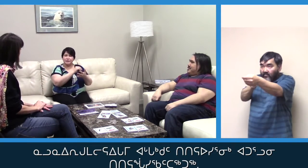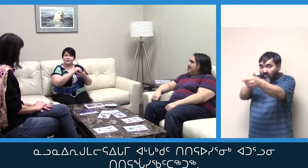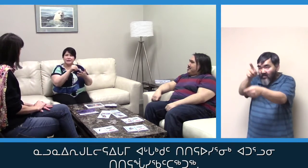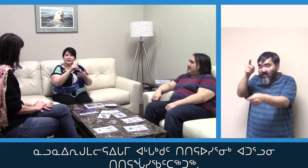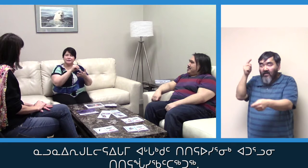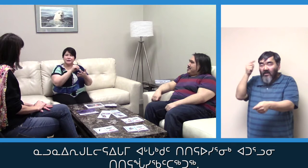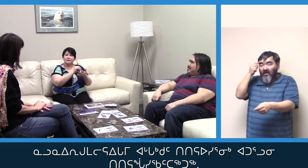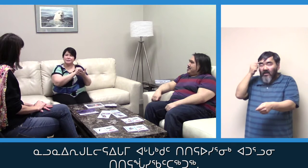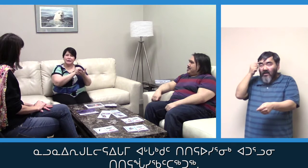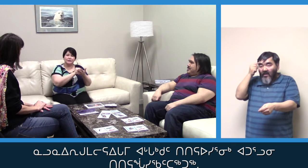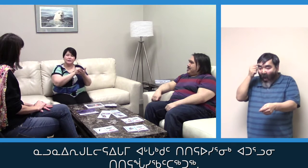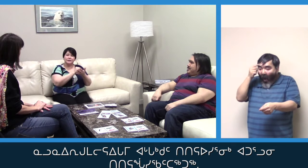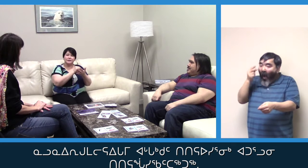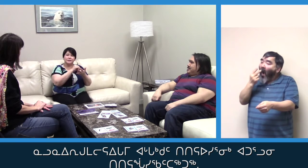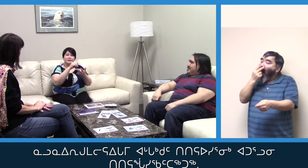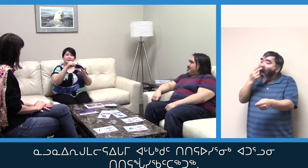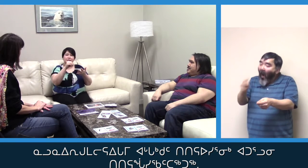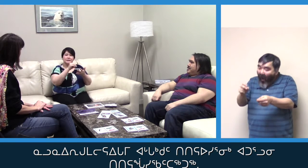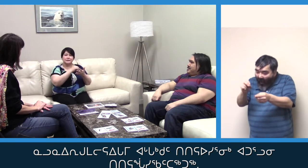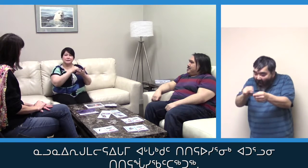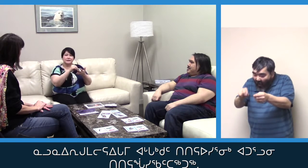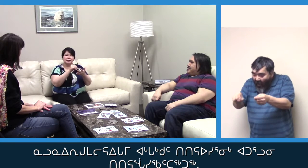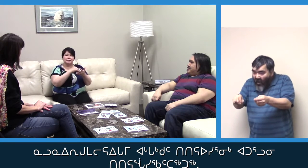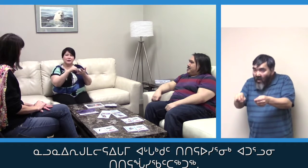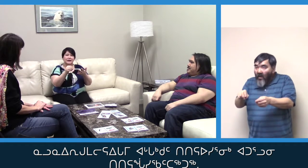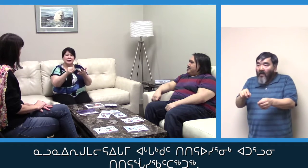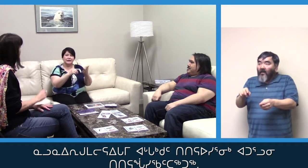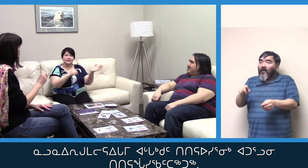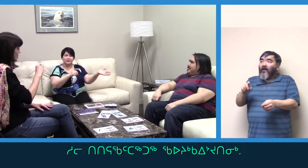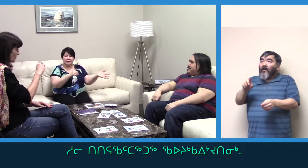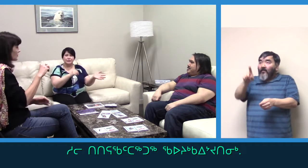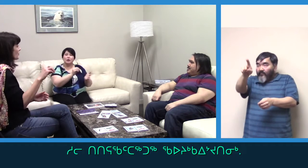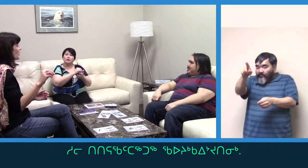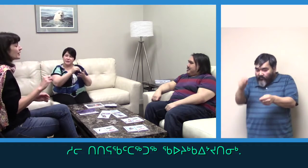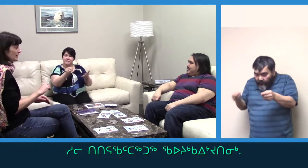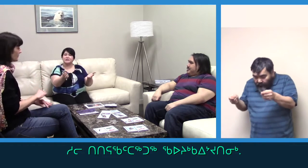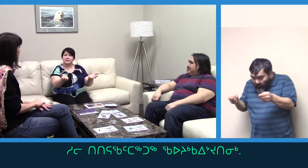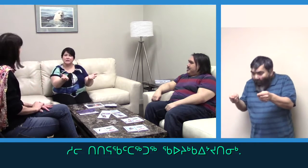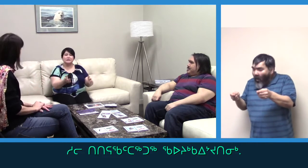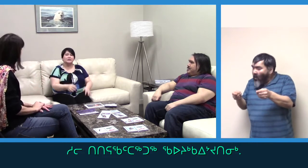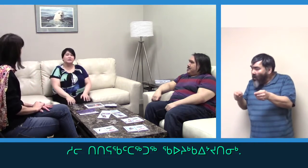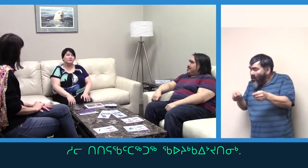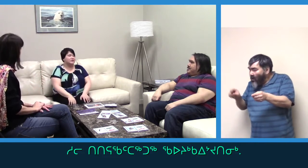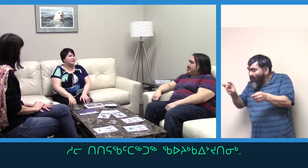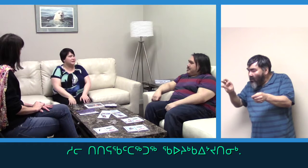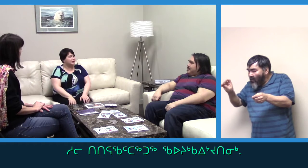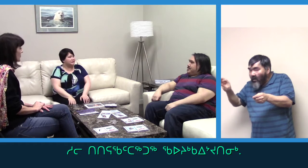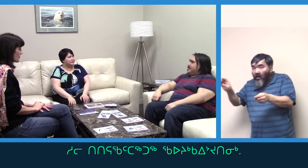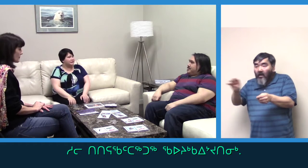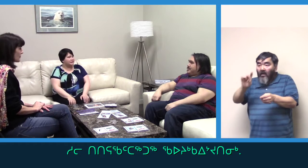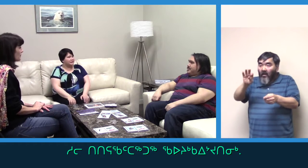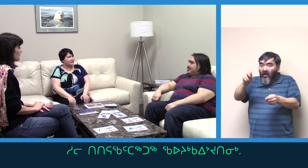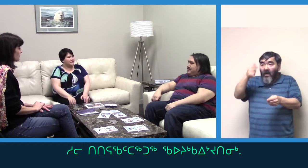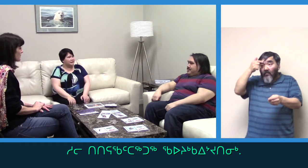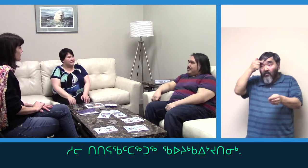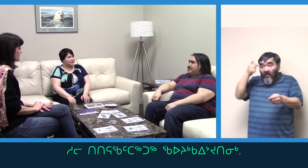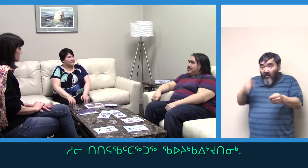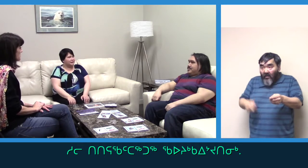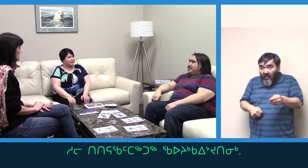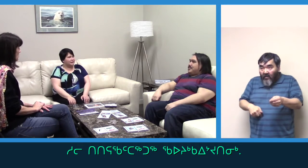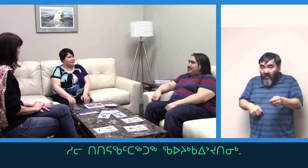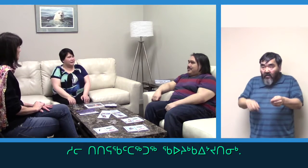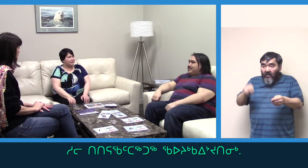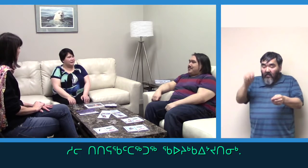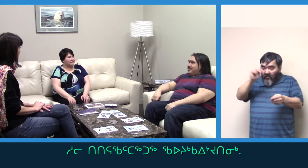an opportunity to finger spell, hers is in writing. She'll do Notes. Notes. Mm-hmm.